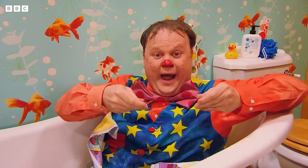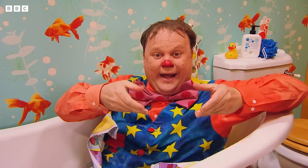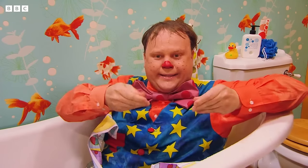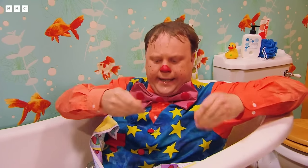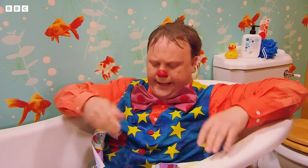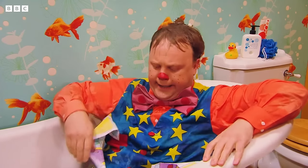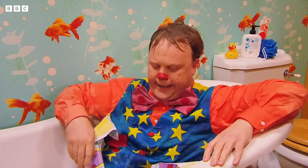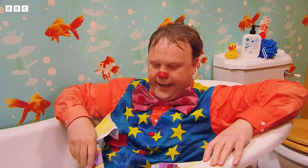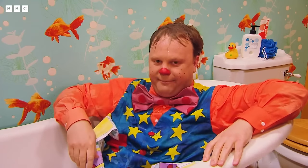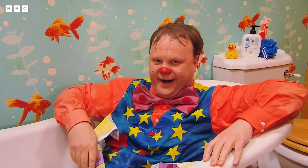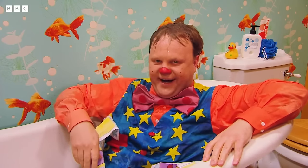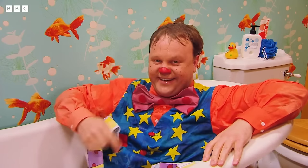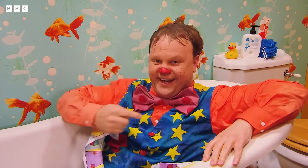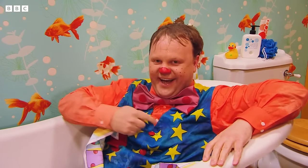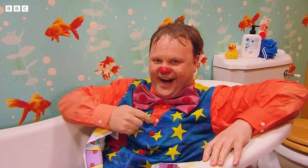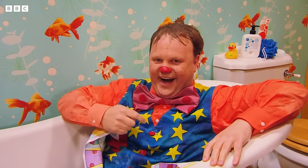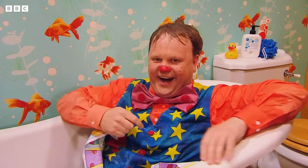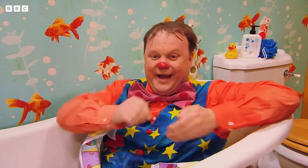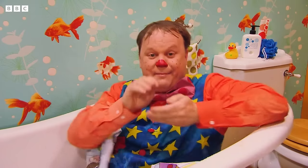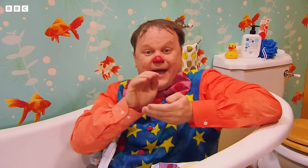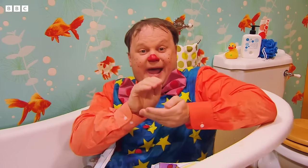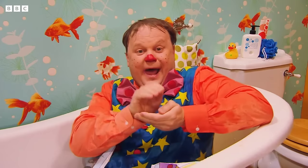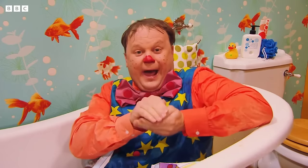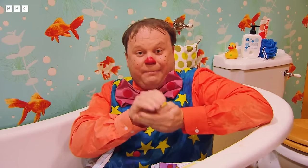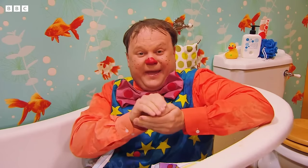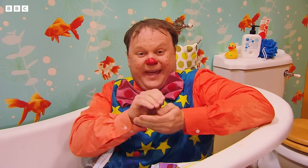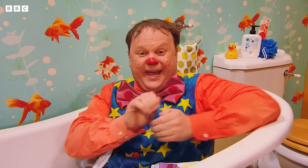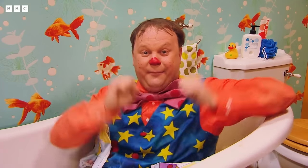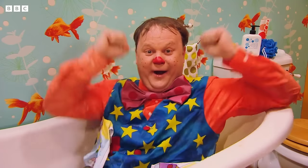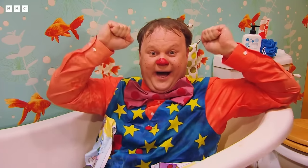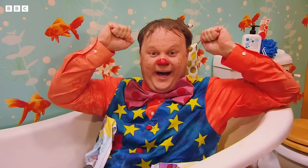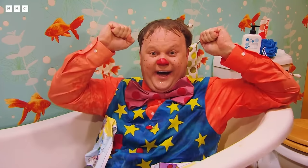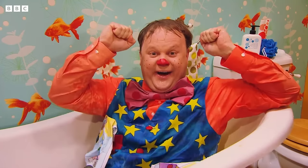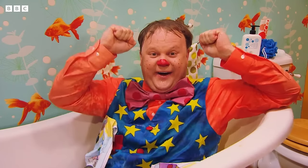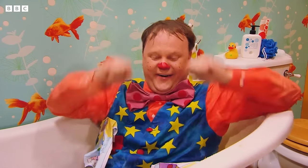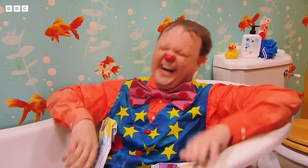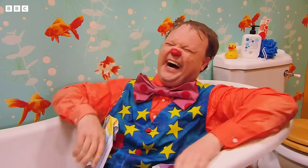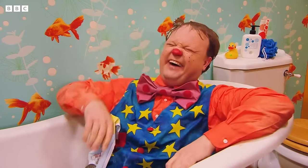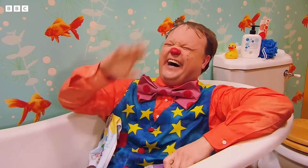wet, but I'm happy. Woohoo!